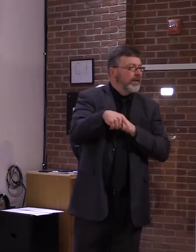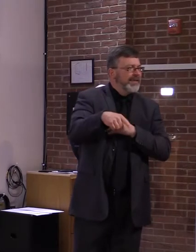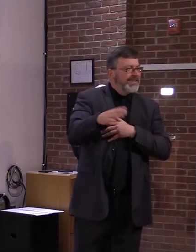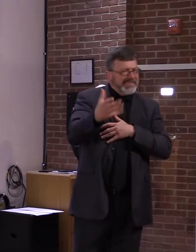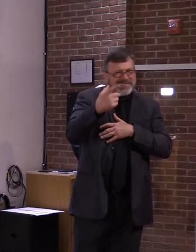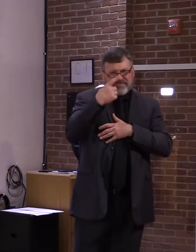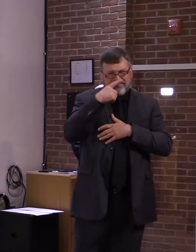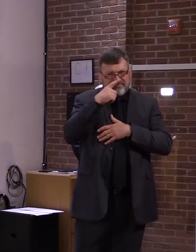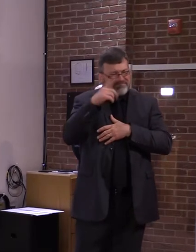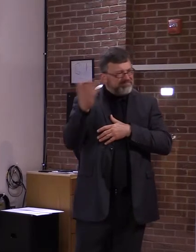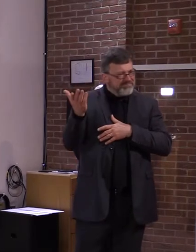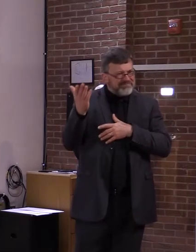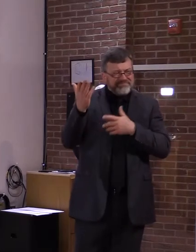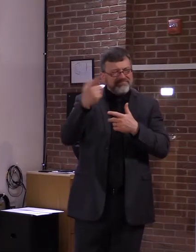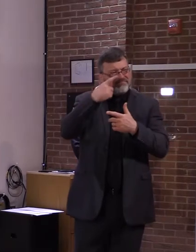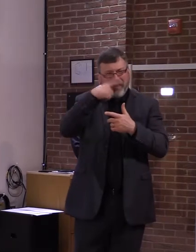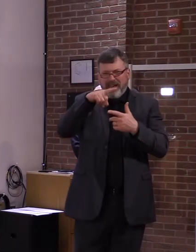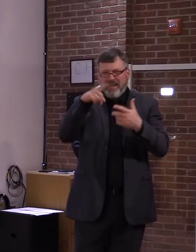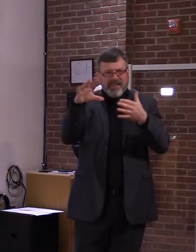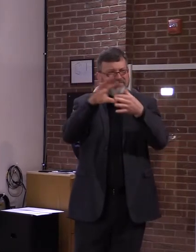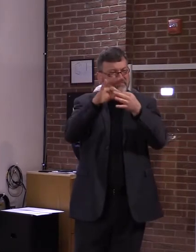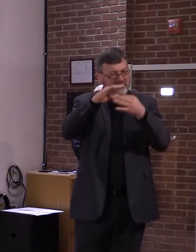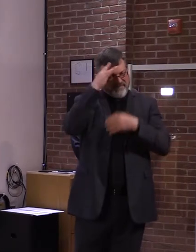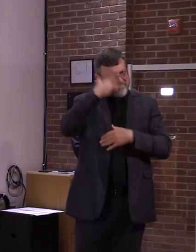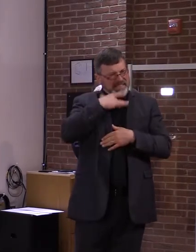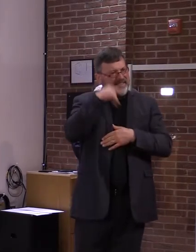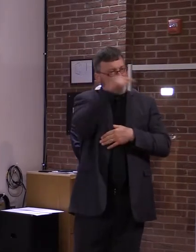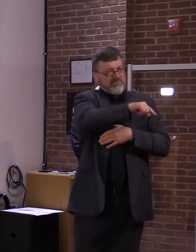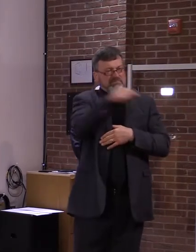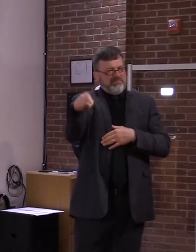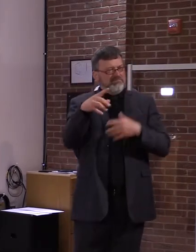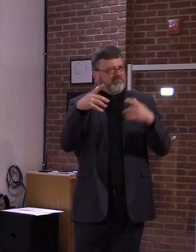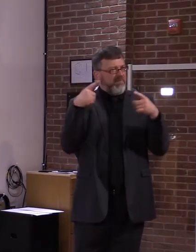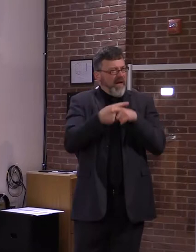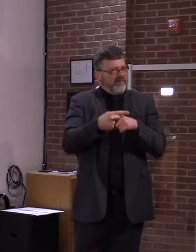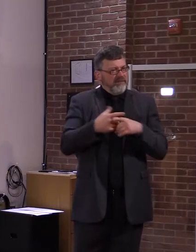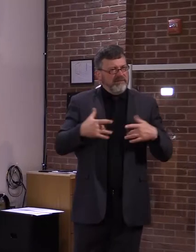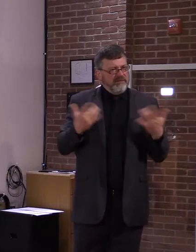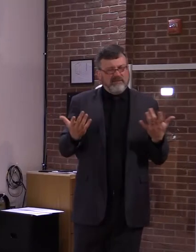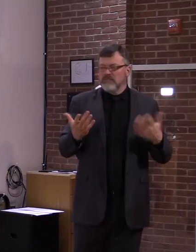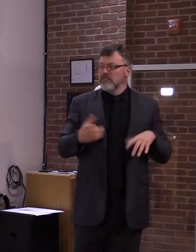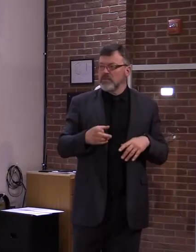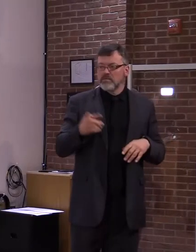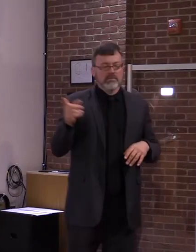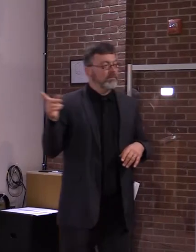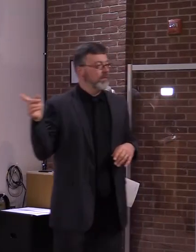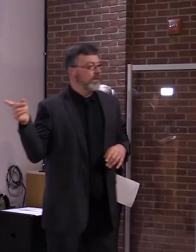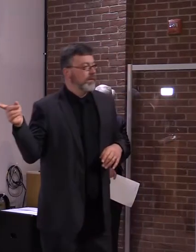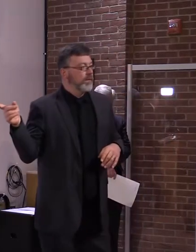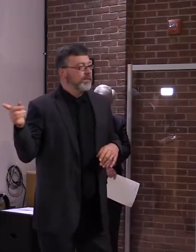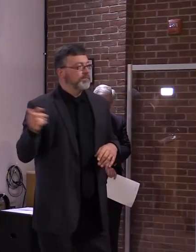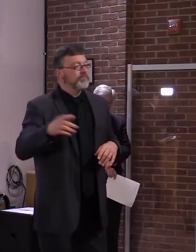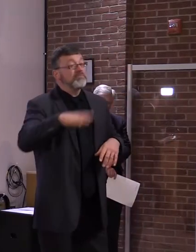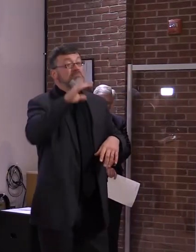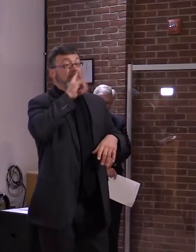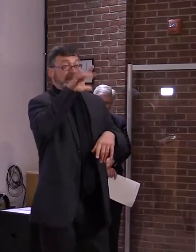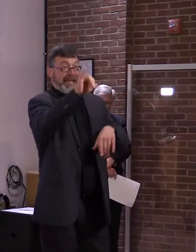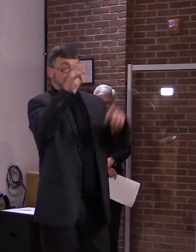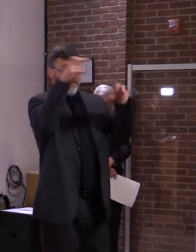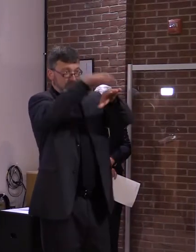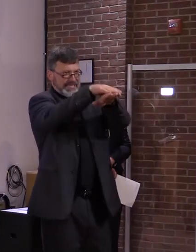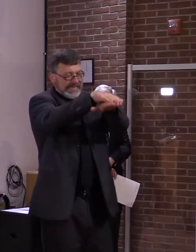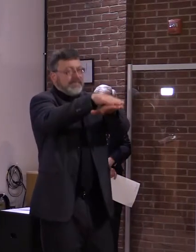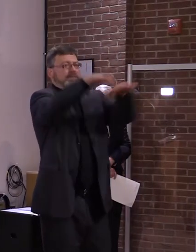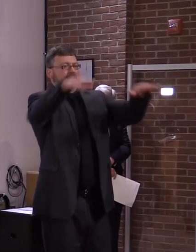this conflict? Maybe, yeah, one really didn't have anything to do with the other. There are other reasons that I laid out in